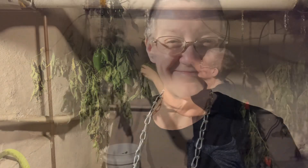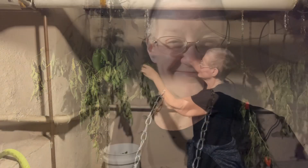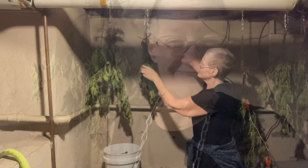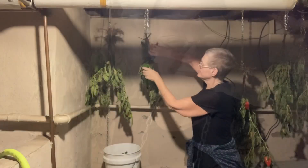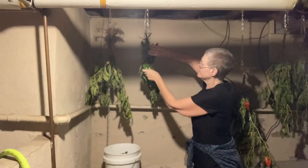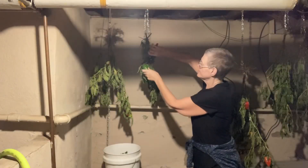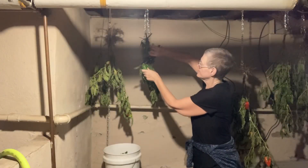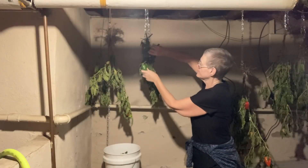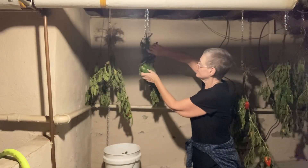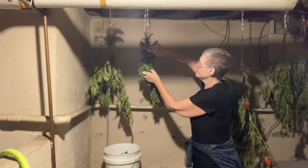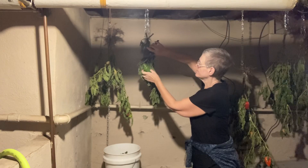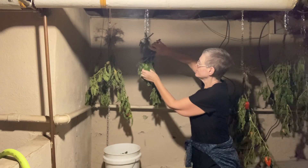string like jute.